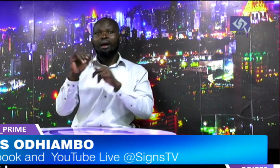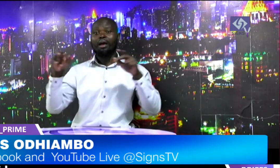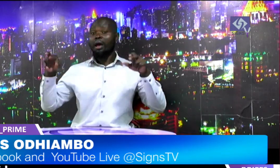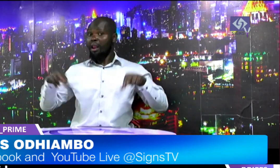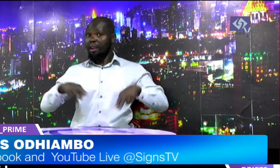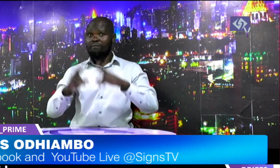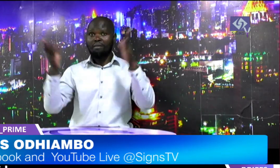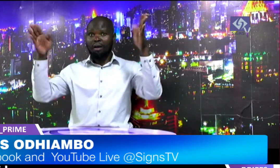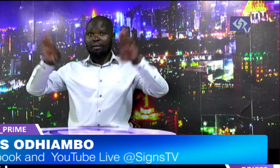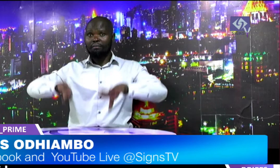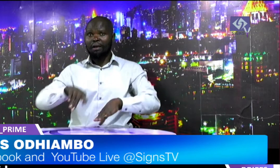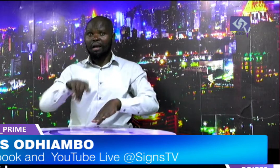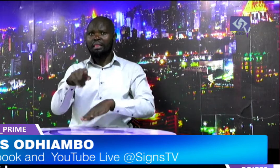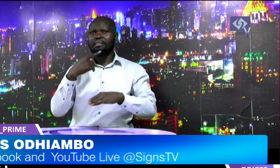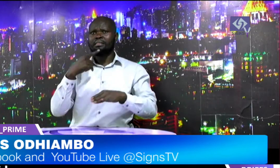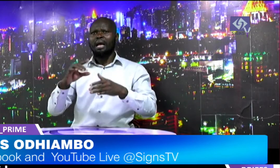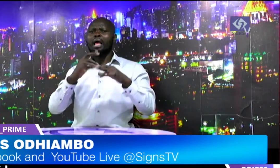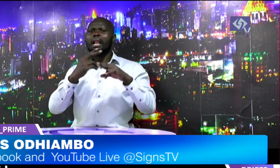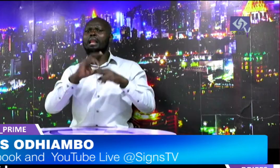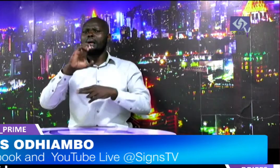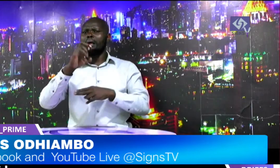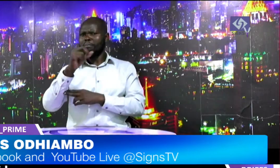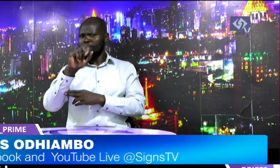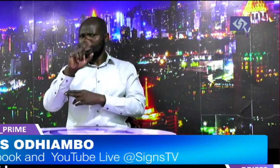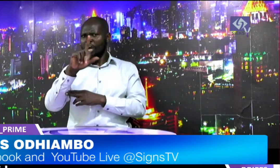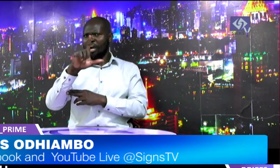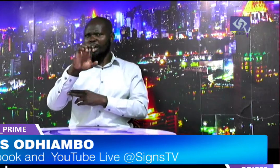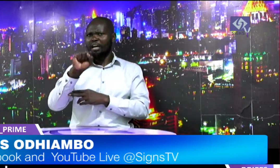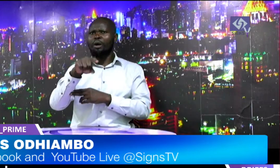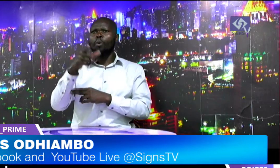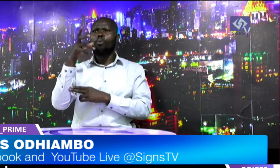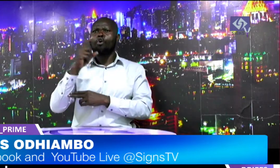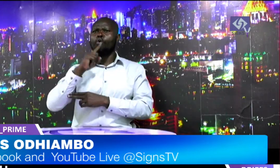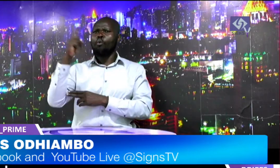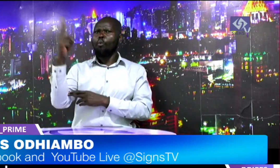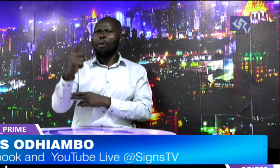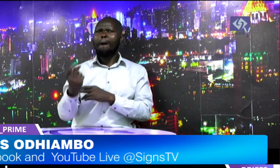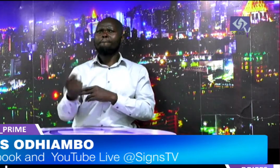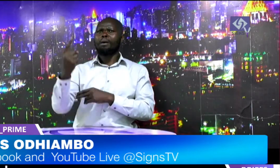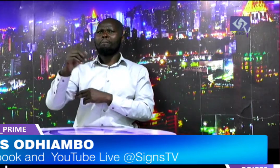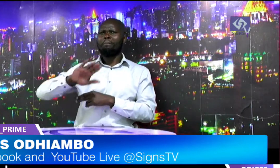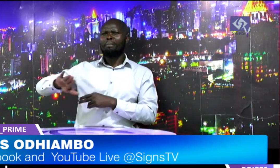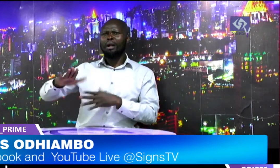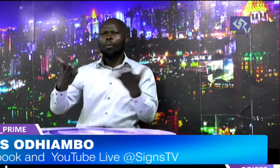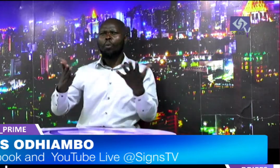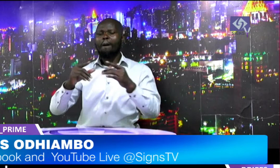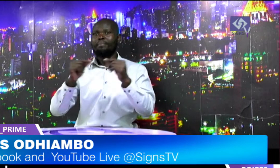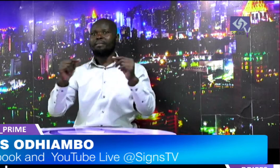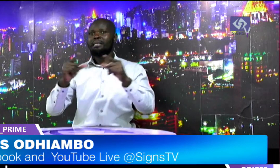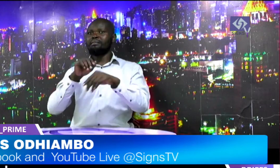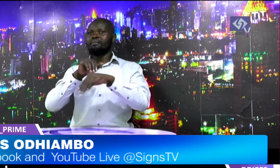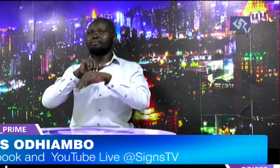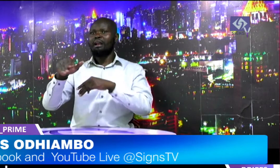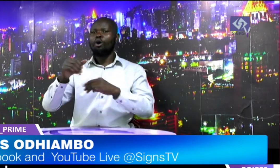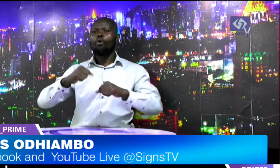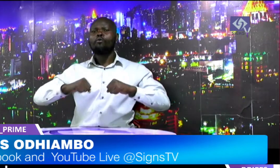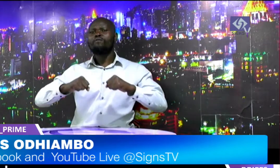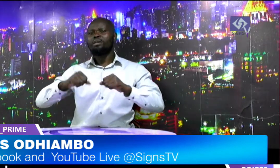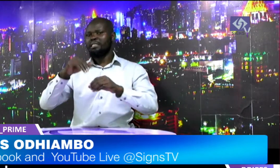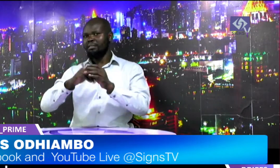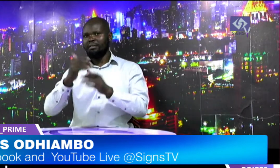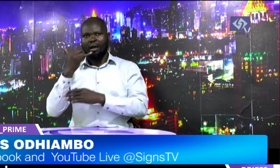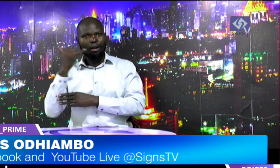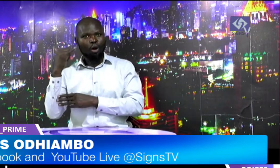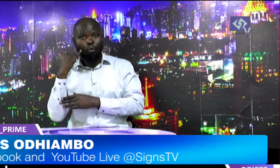In a statement from the Directorate of Criminal Investigation, Rift Valley Region, Coordinator Charles Kanyuira,